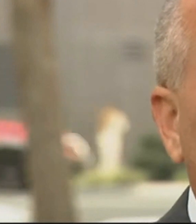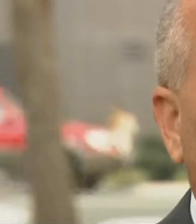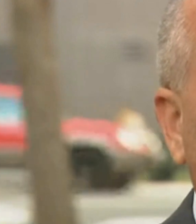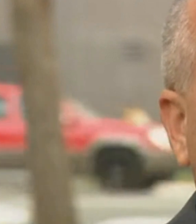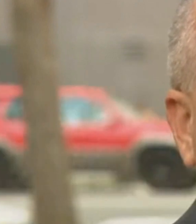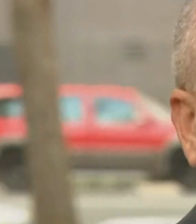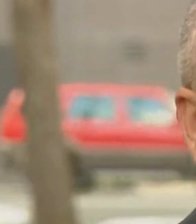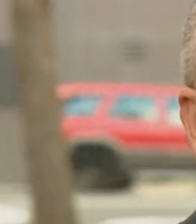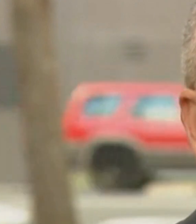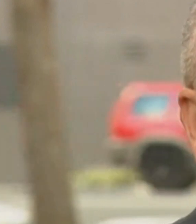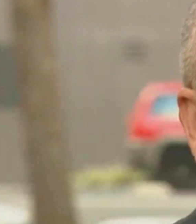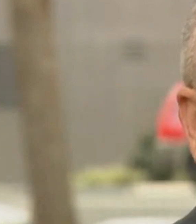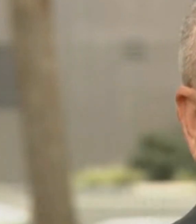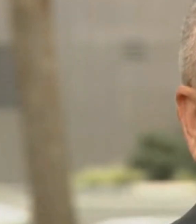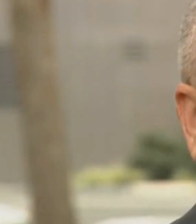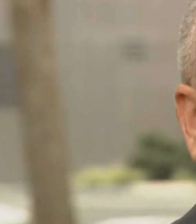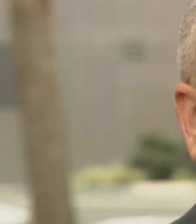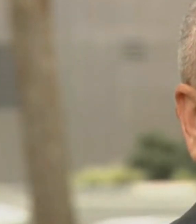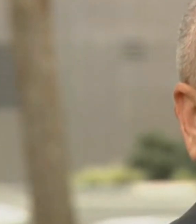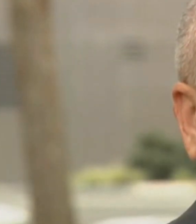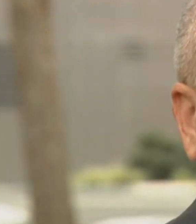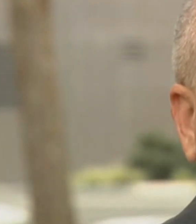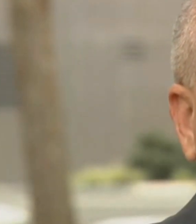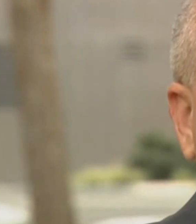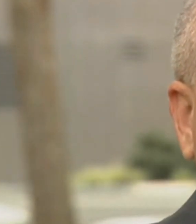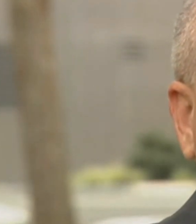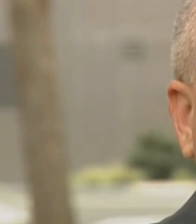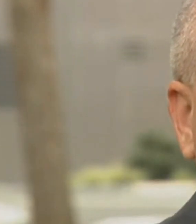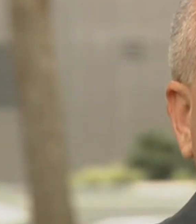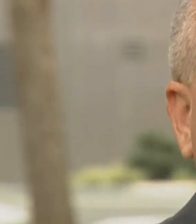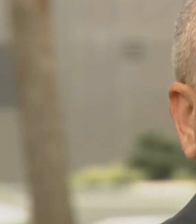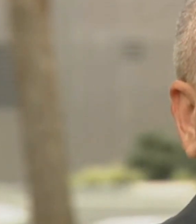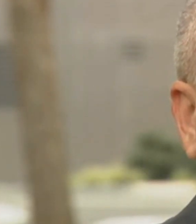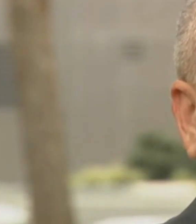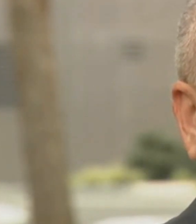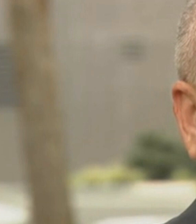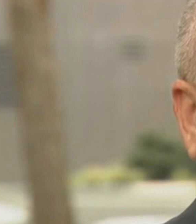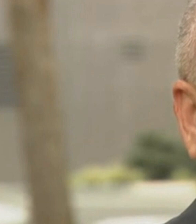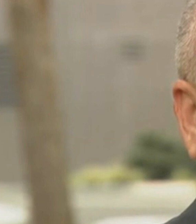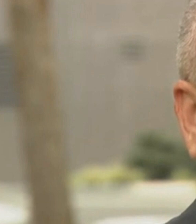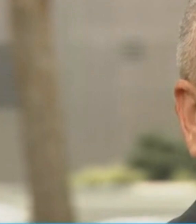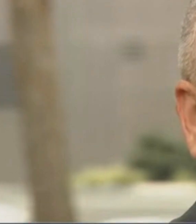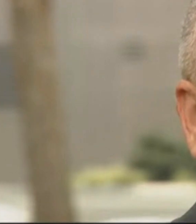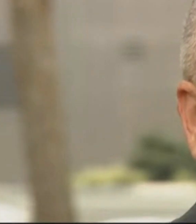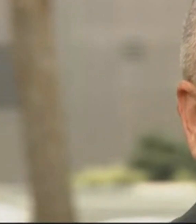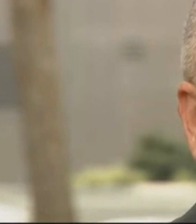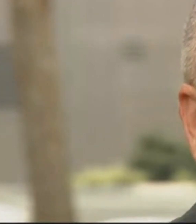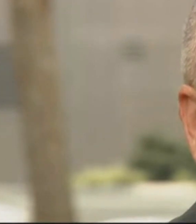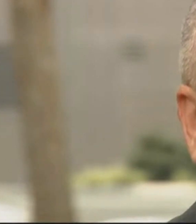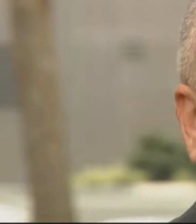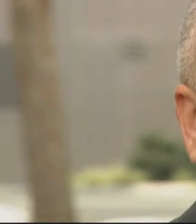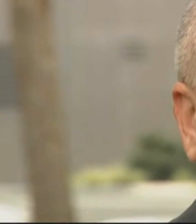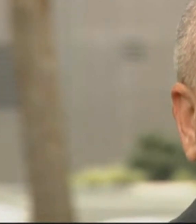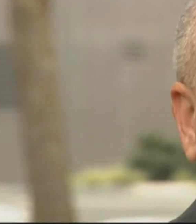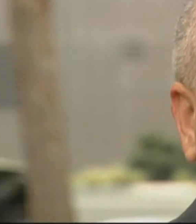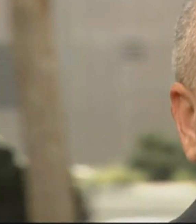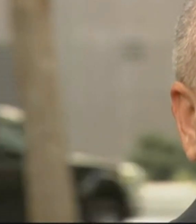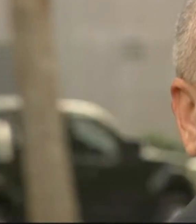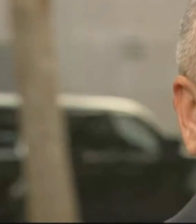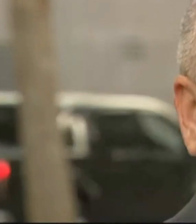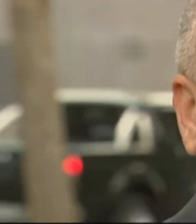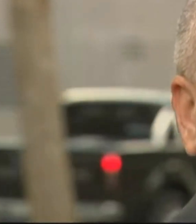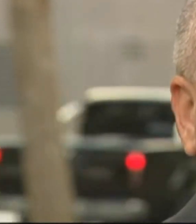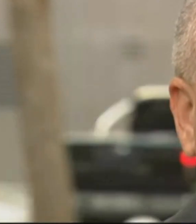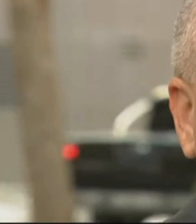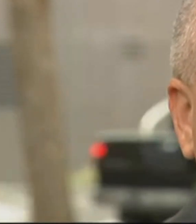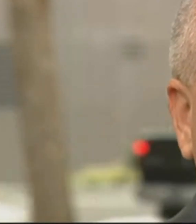If that occurs in New South Wales, we will have to continue to look at what restrictions need to be reintroduced, and